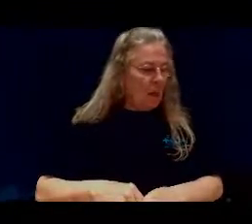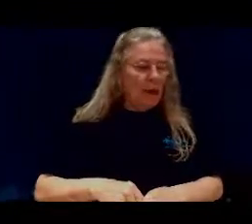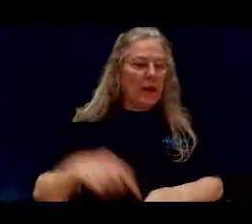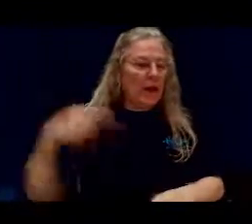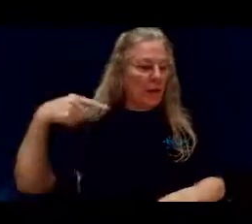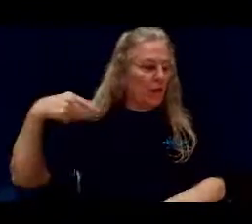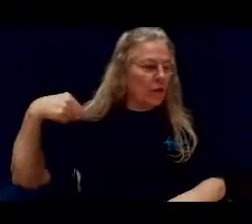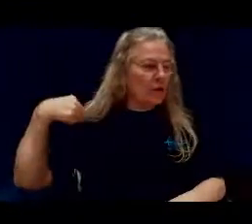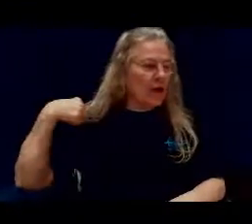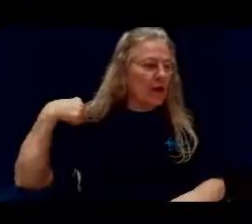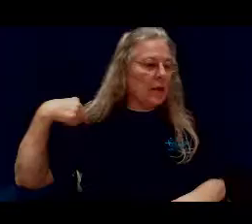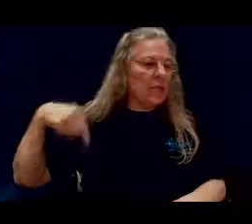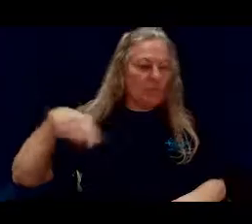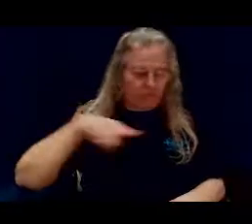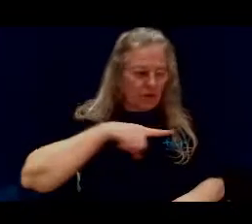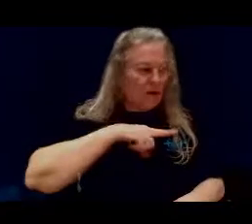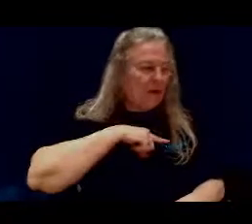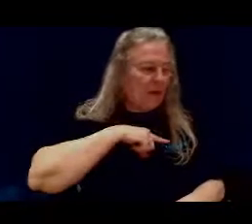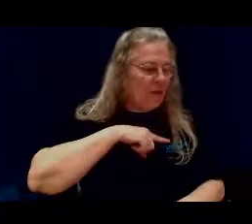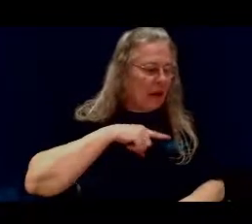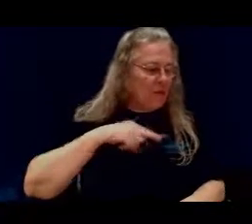we, of course, again, we talked about that one.